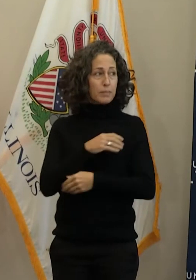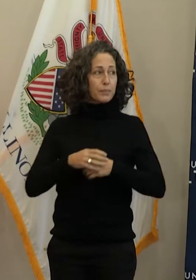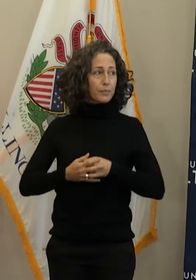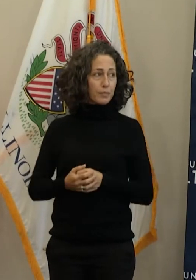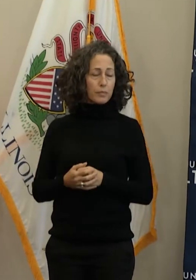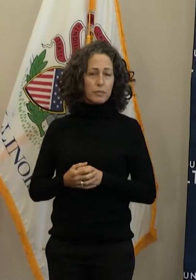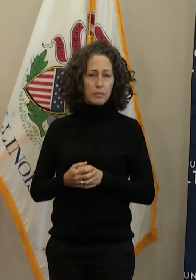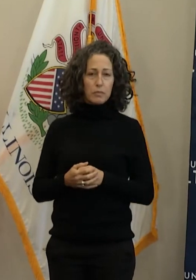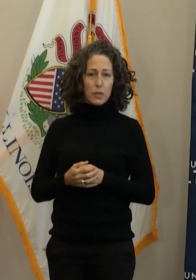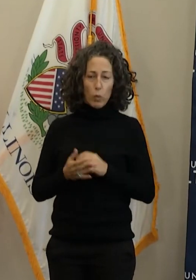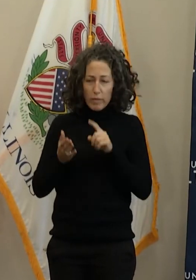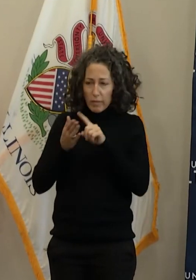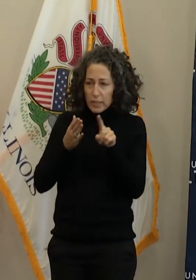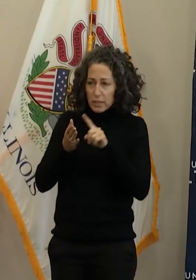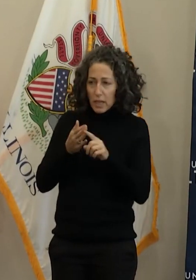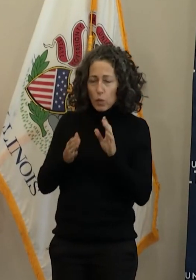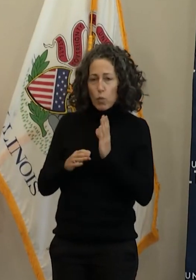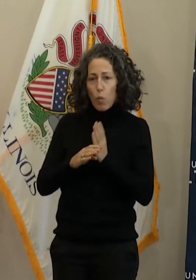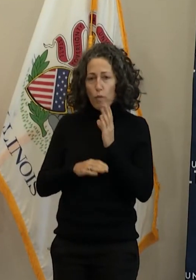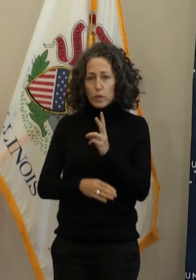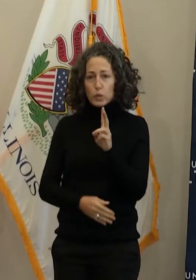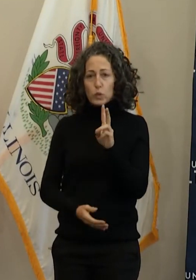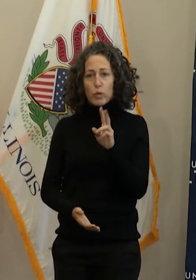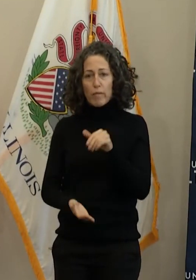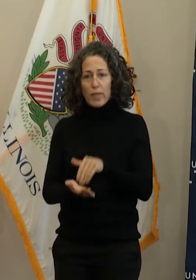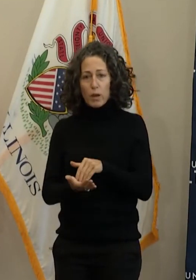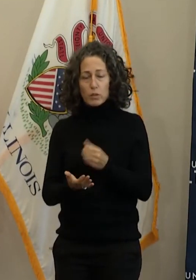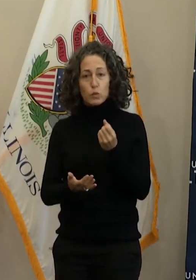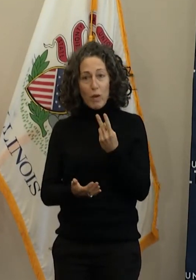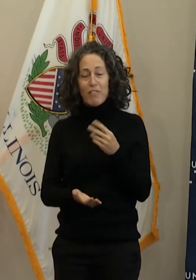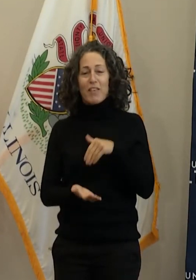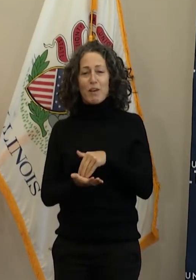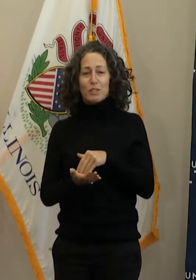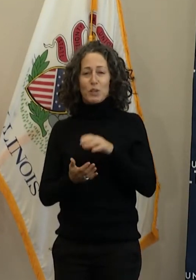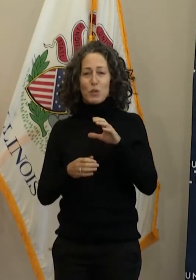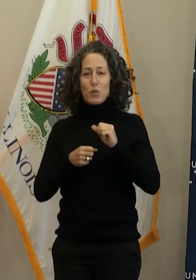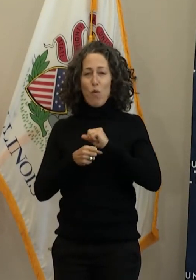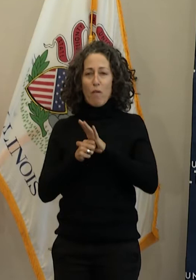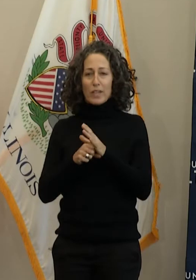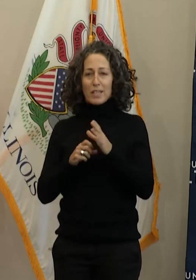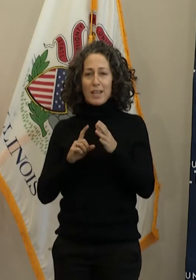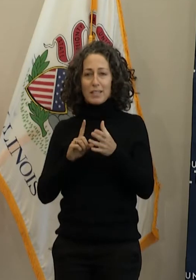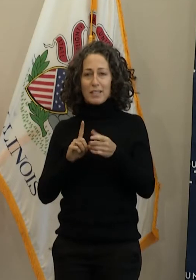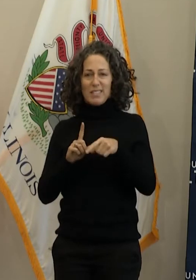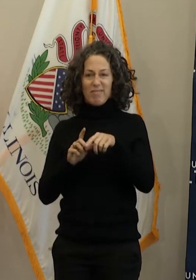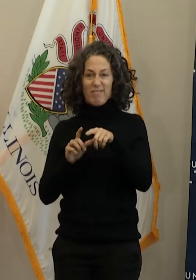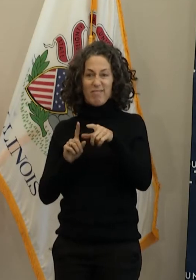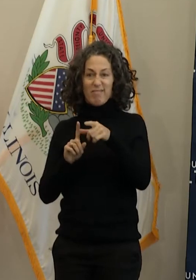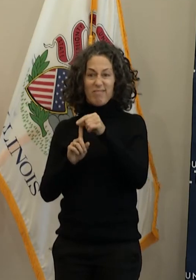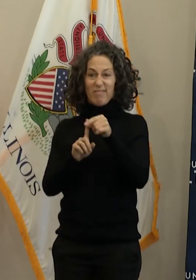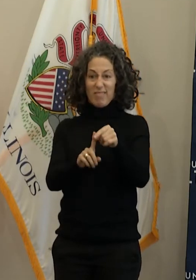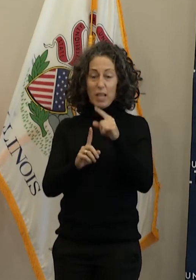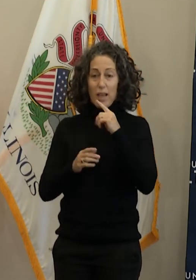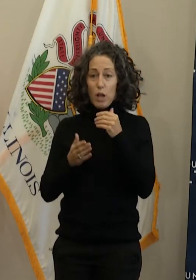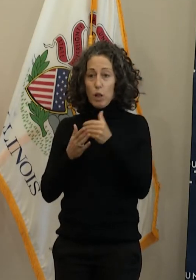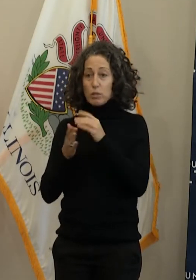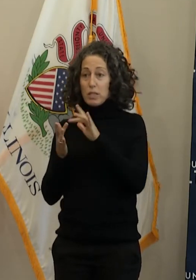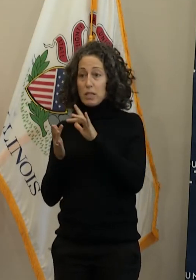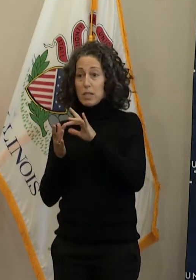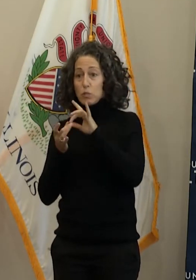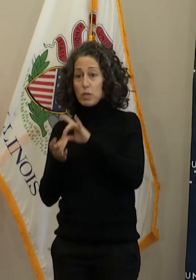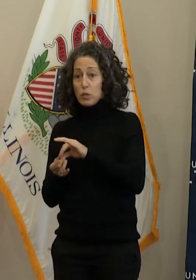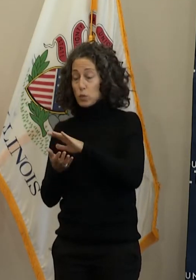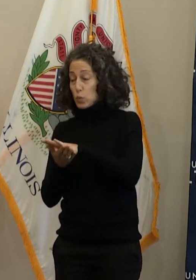investigated over 12,000 COVID-19 cases, including more than 260 cases or close contacts related to